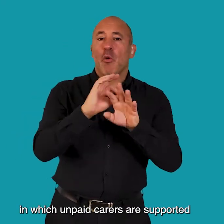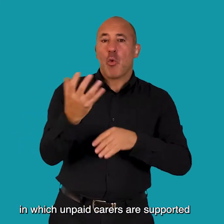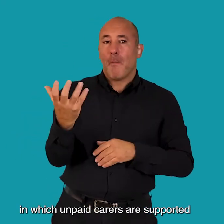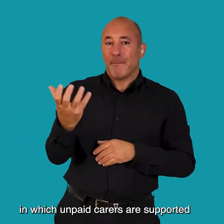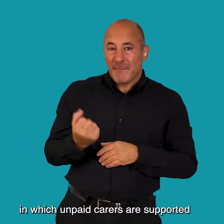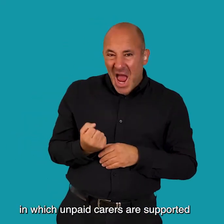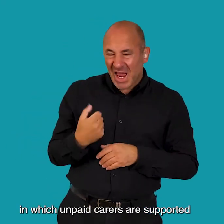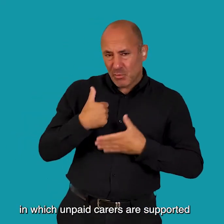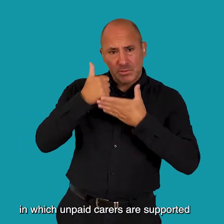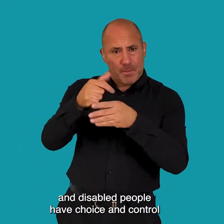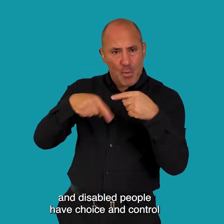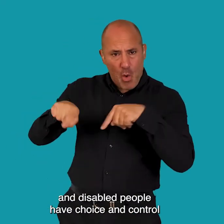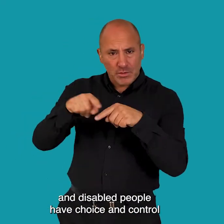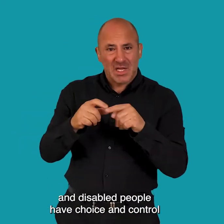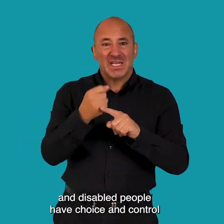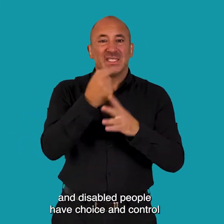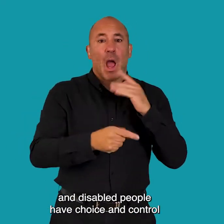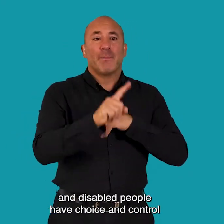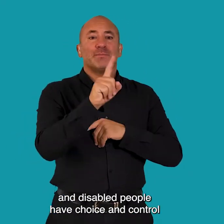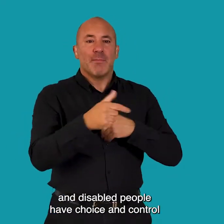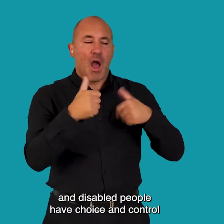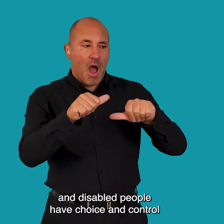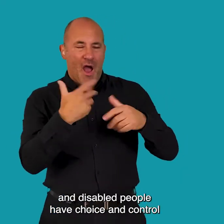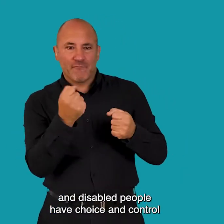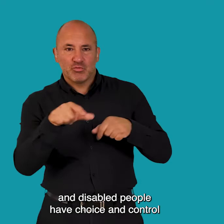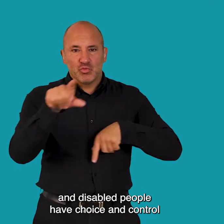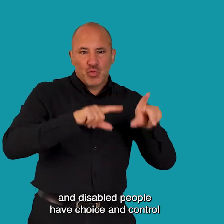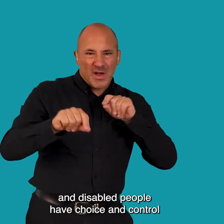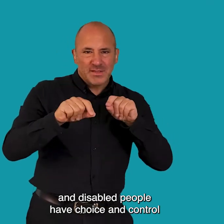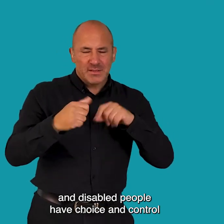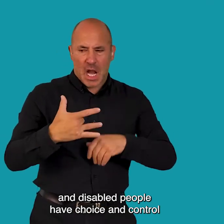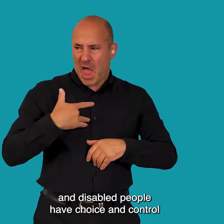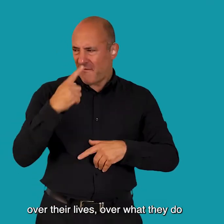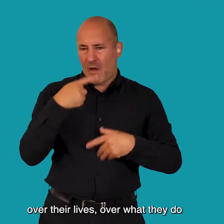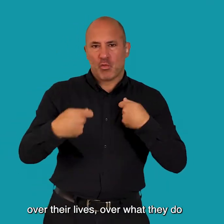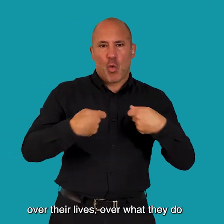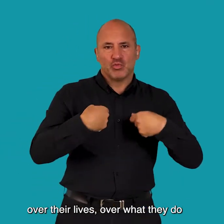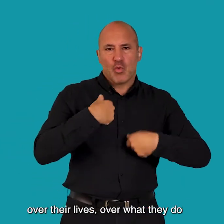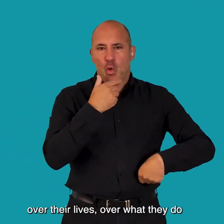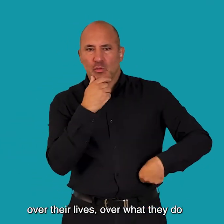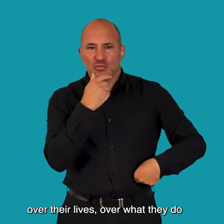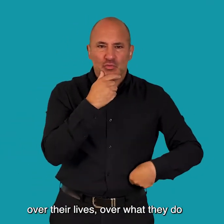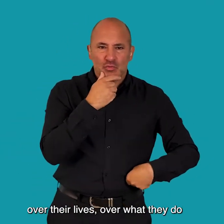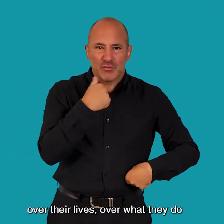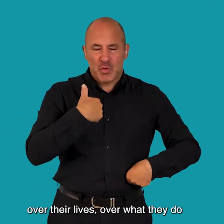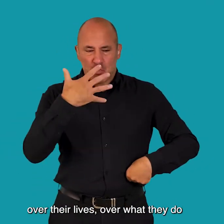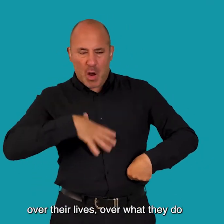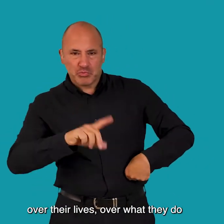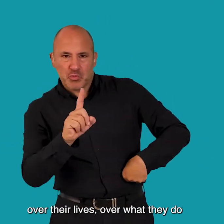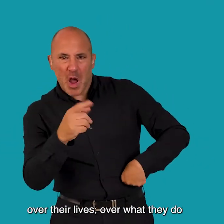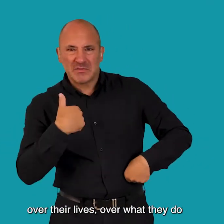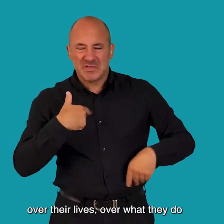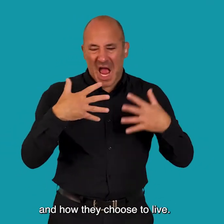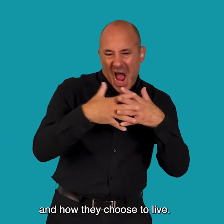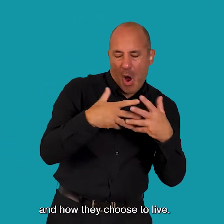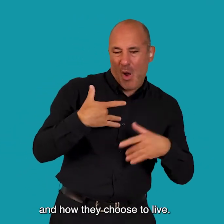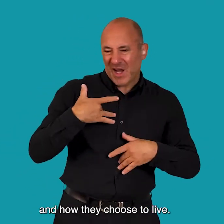are supported and disabled people have choice and control over their lives, over what they do and how they choose